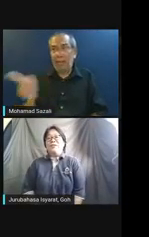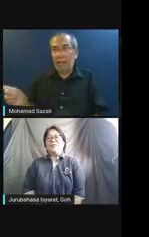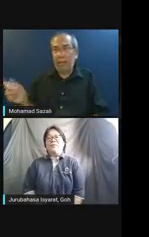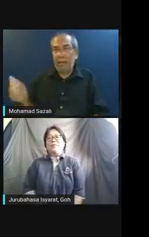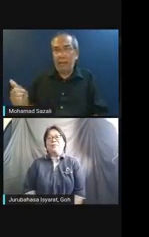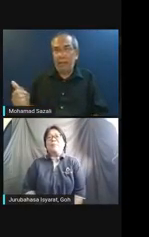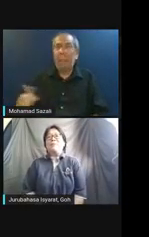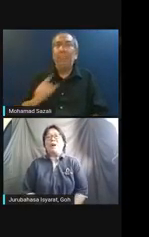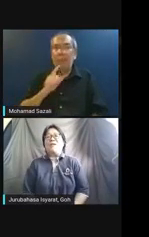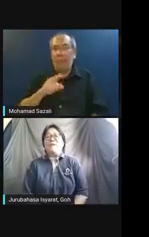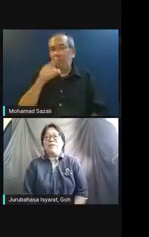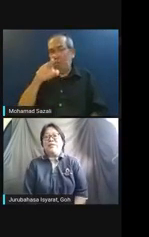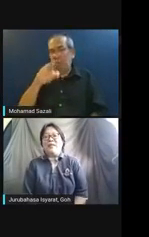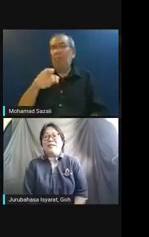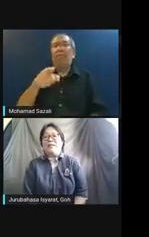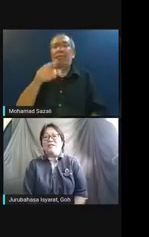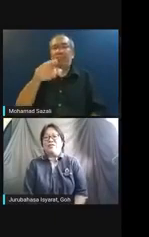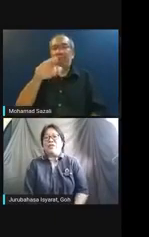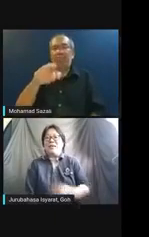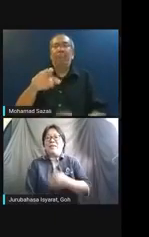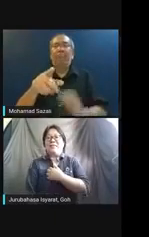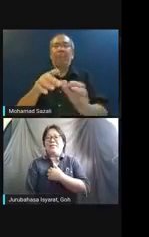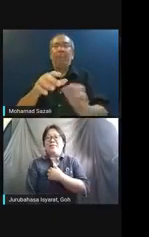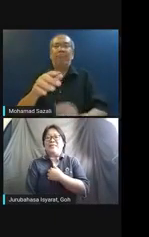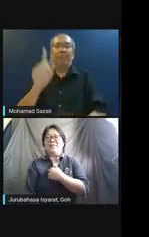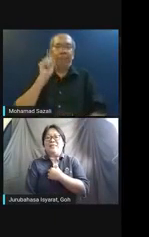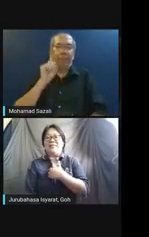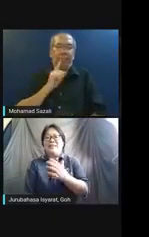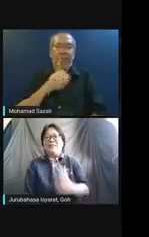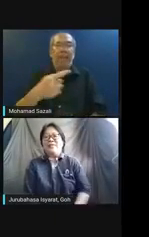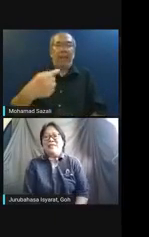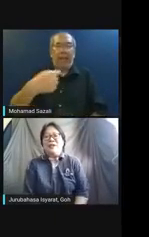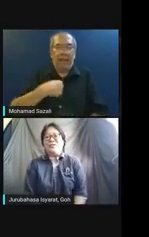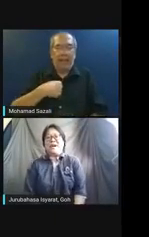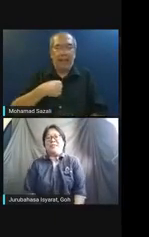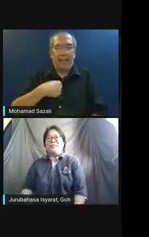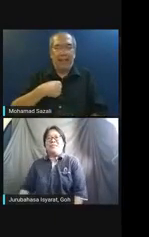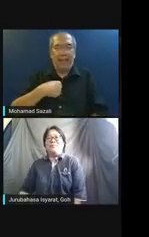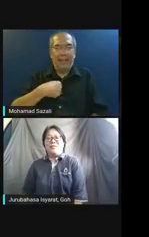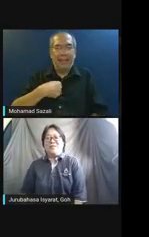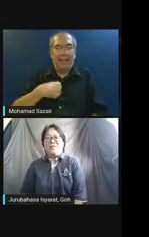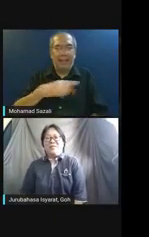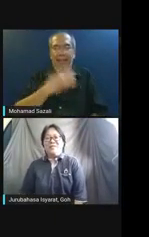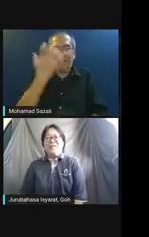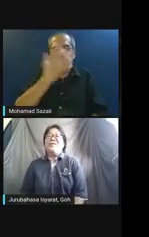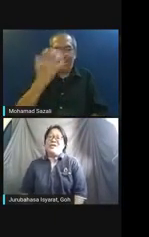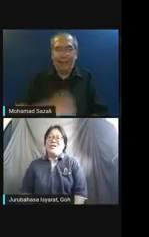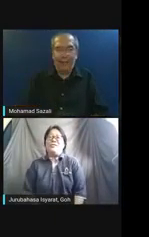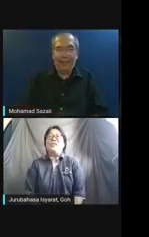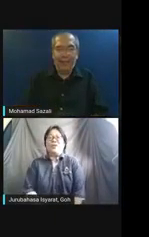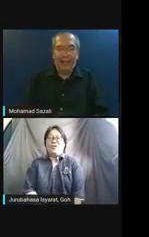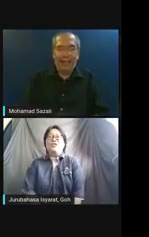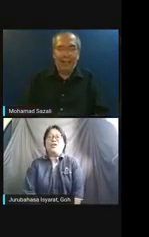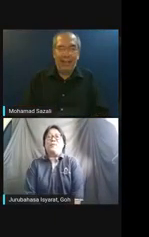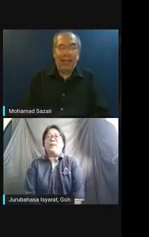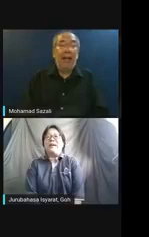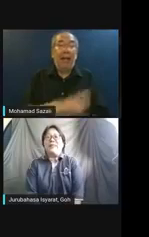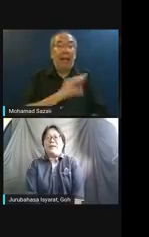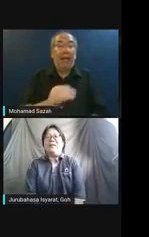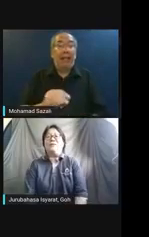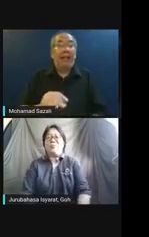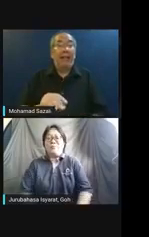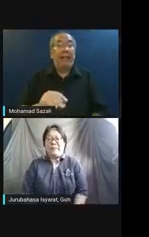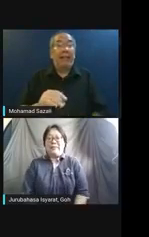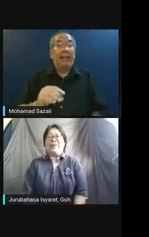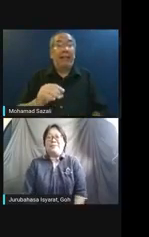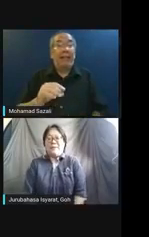if not, sometimes people are confused. Like, should I ask Sazali straight or should I ask the interpreter first? No, you should communicate